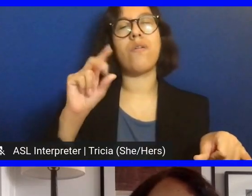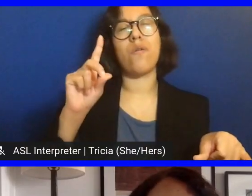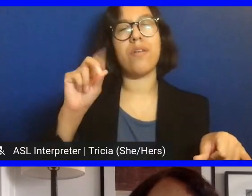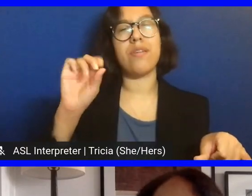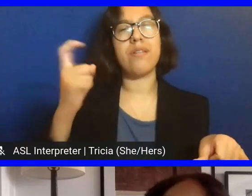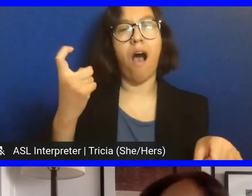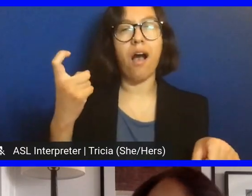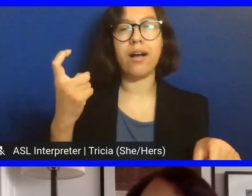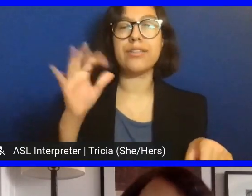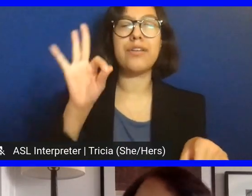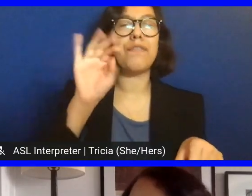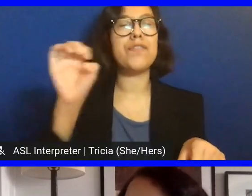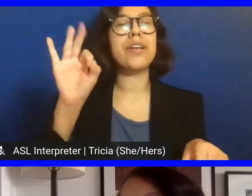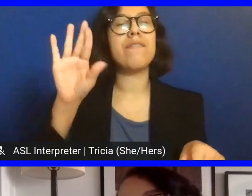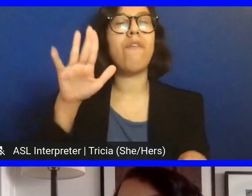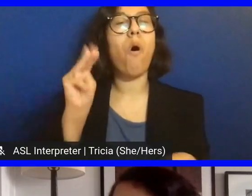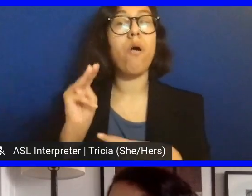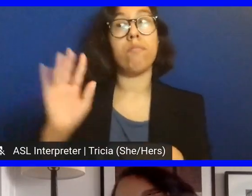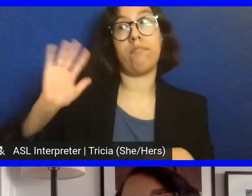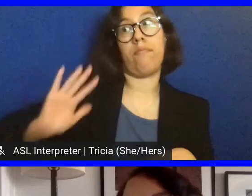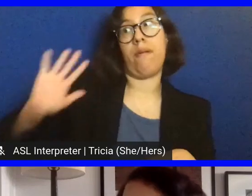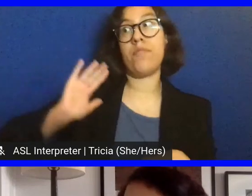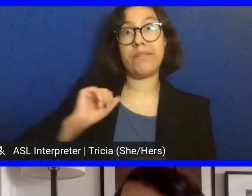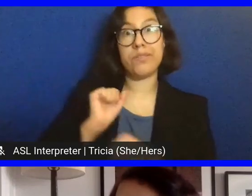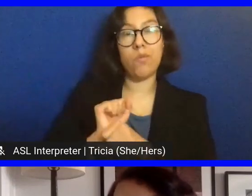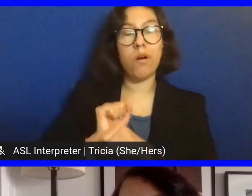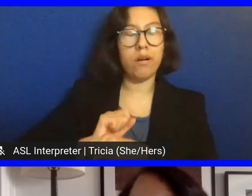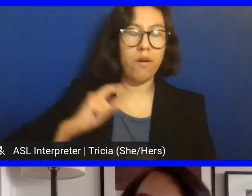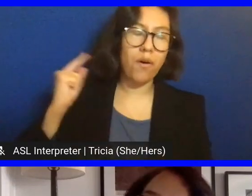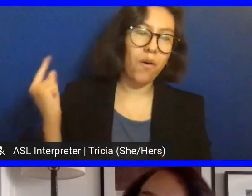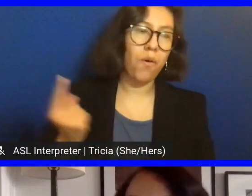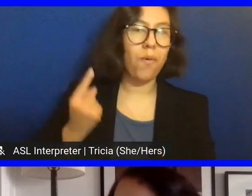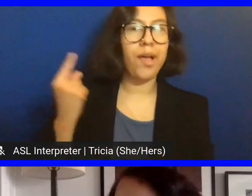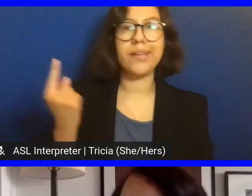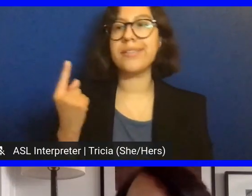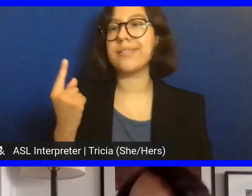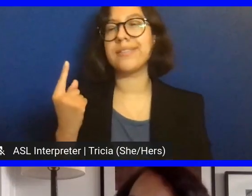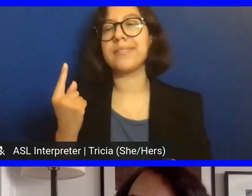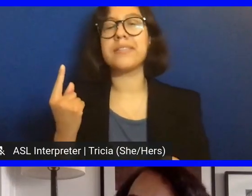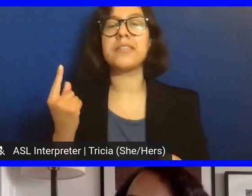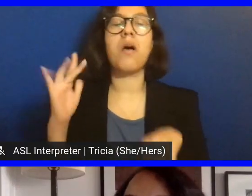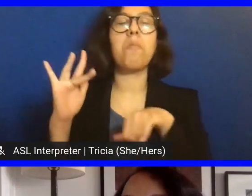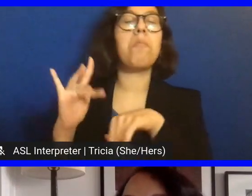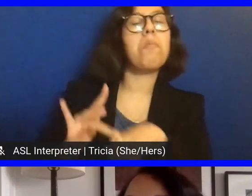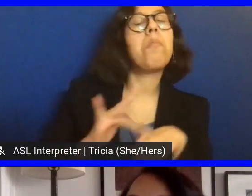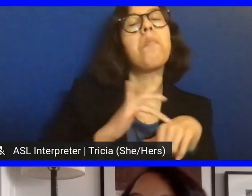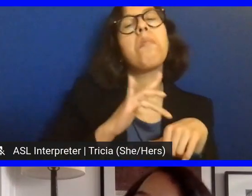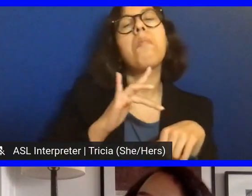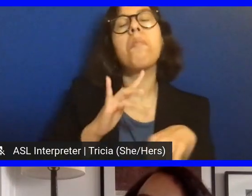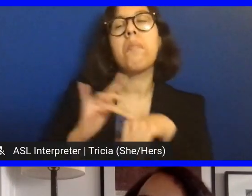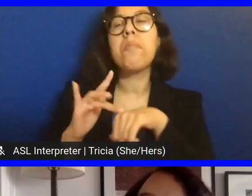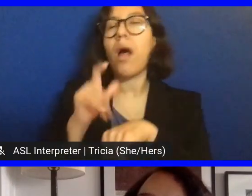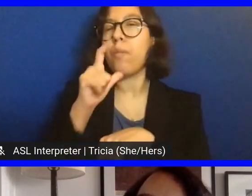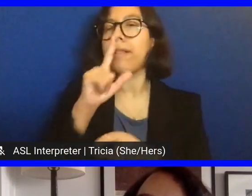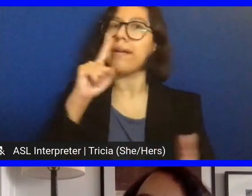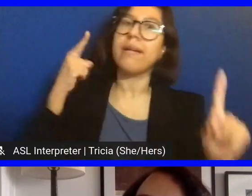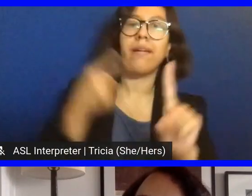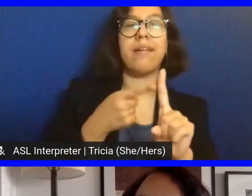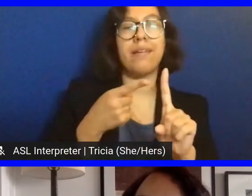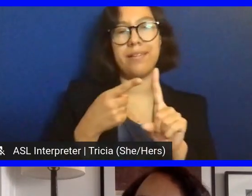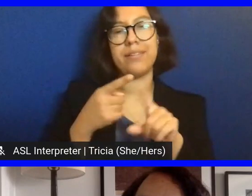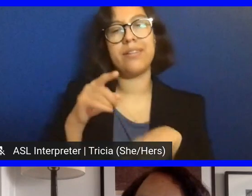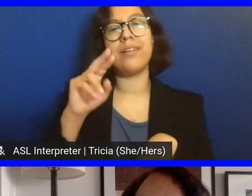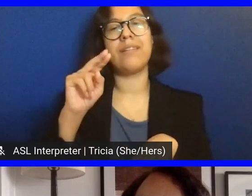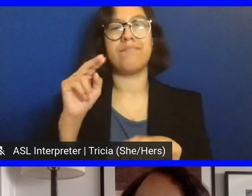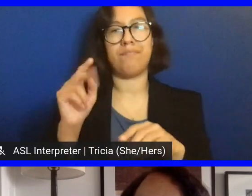And my previous work was always sort of dabbling with that or dancing with that. But